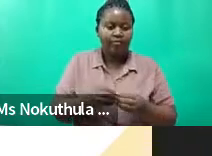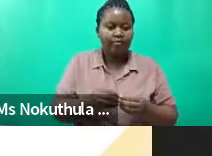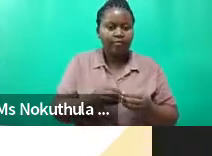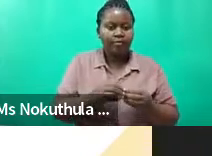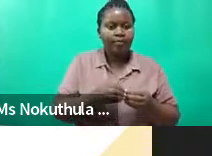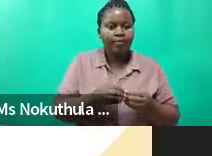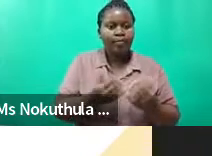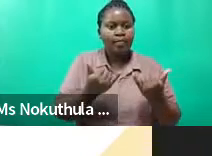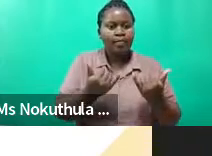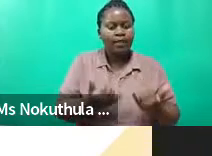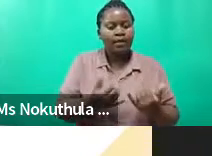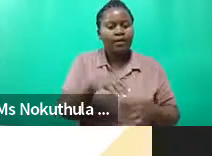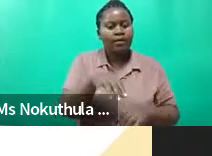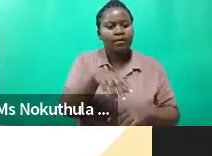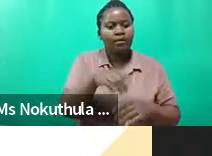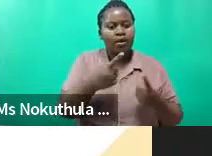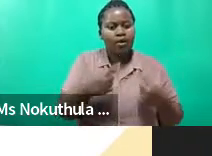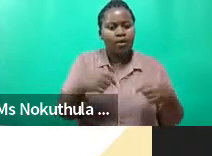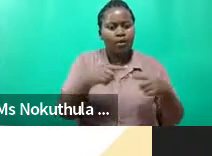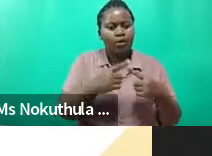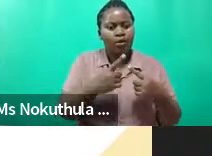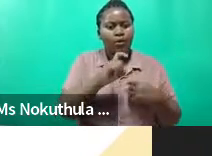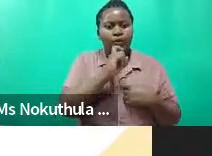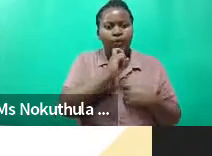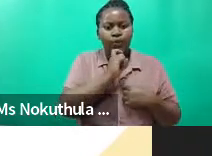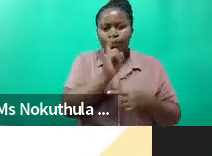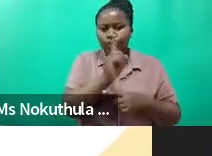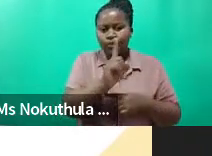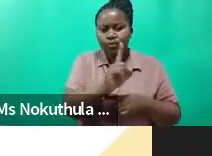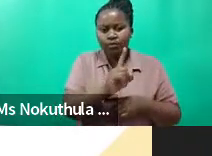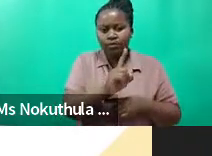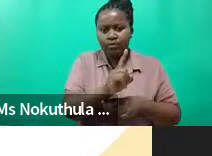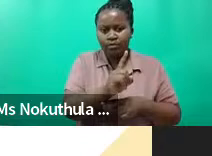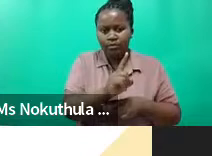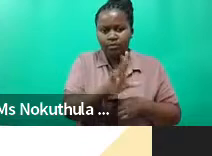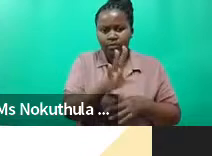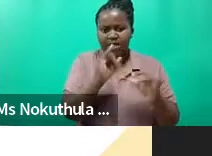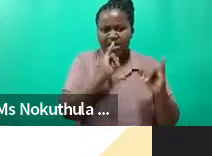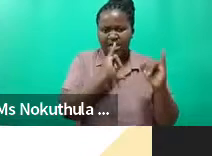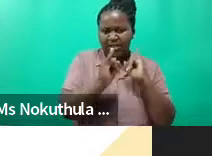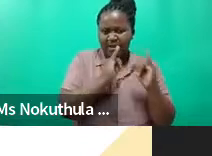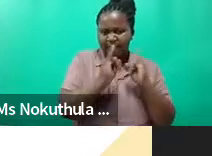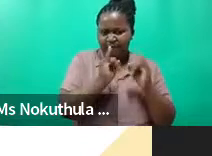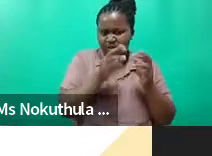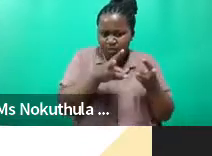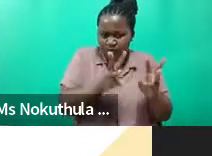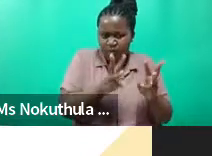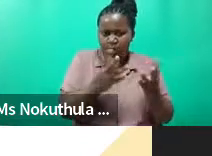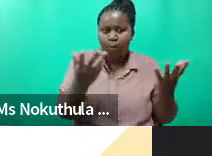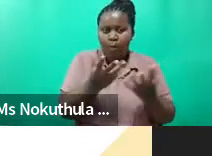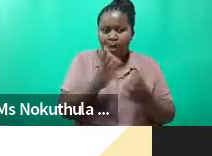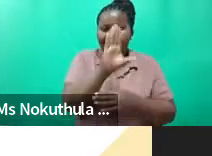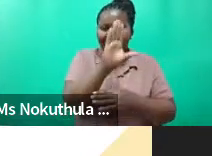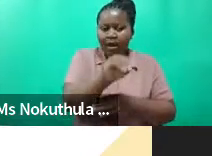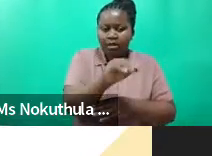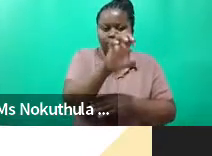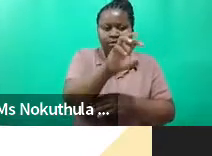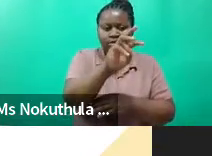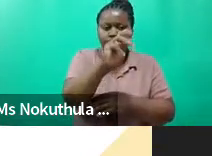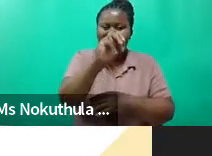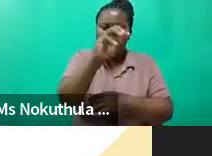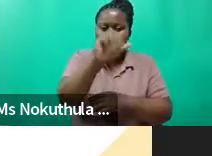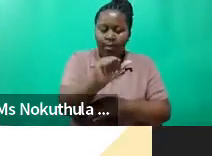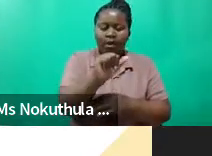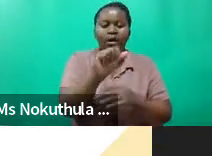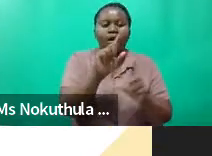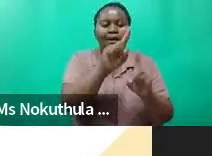and we are going to utilize kind of a sort of an interview approach where I'm going to ask Emma a few questions, and then we